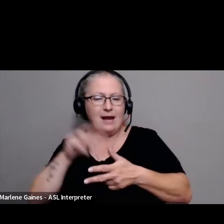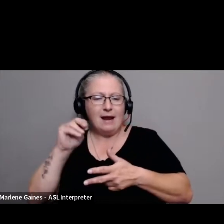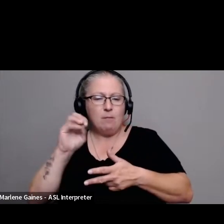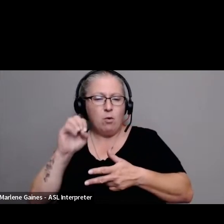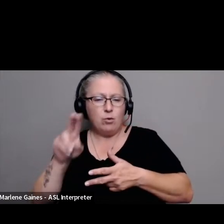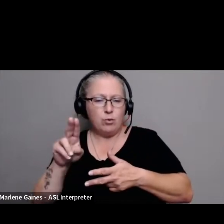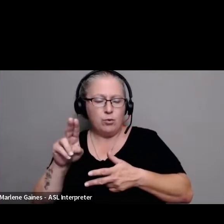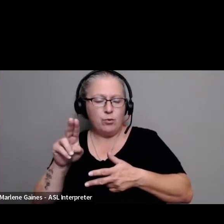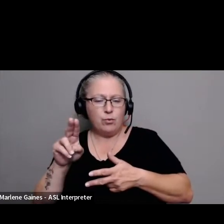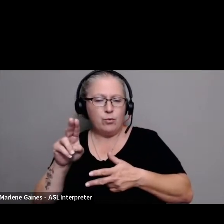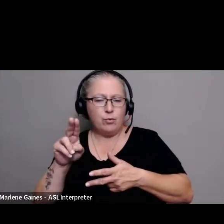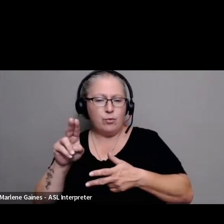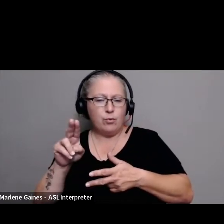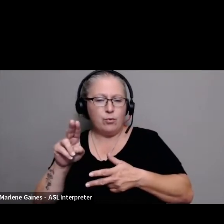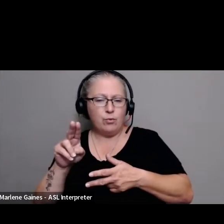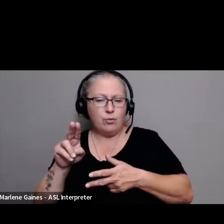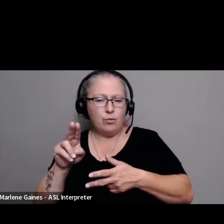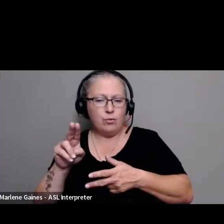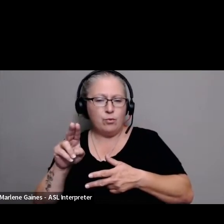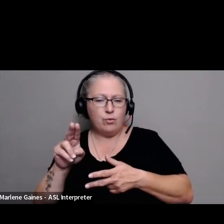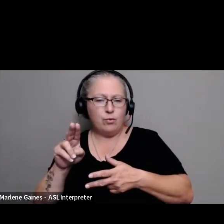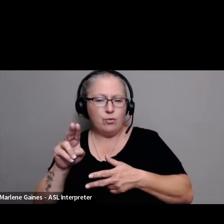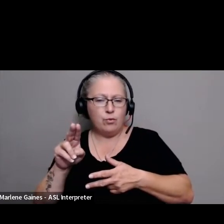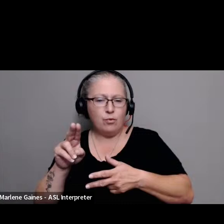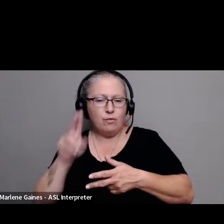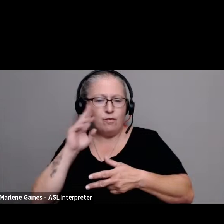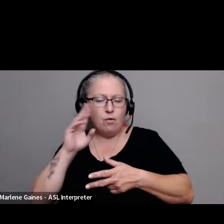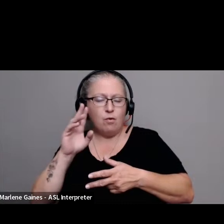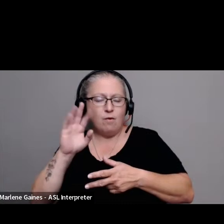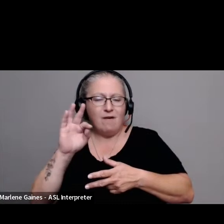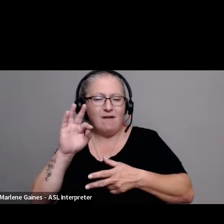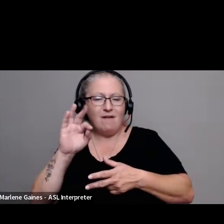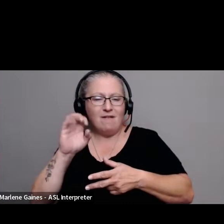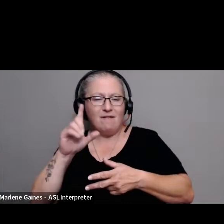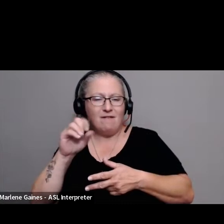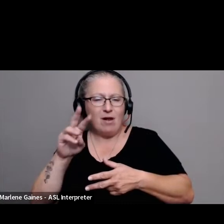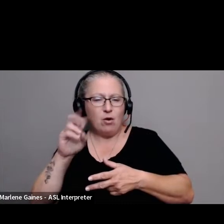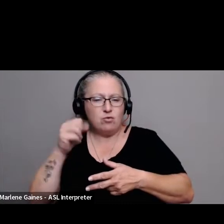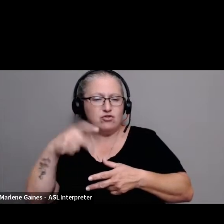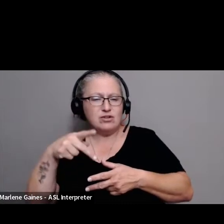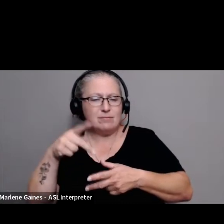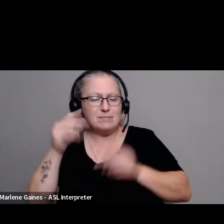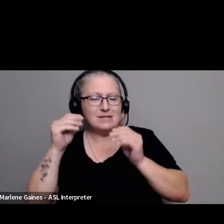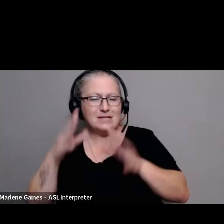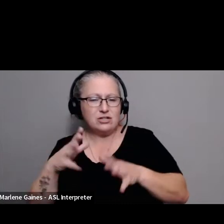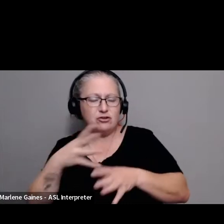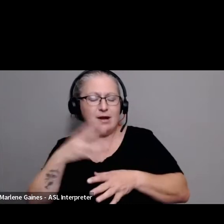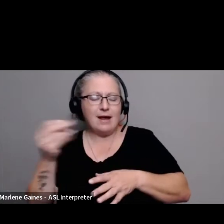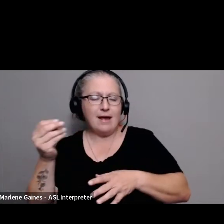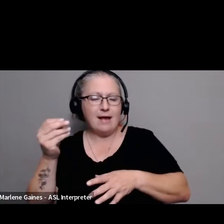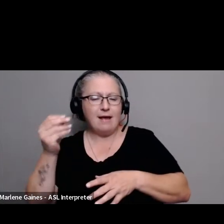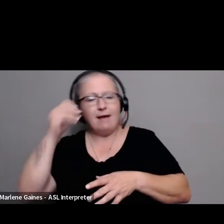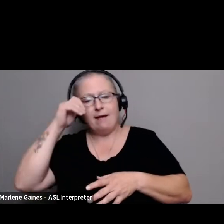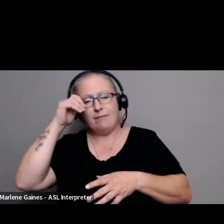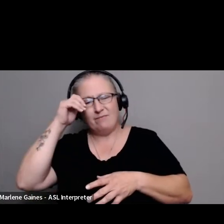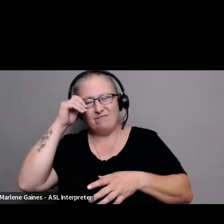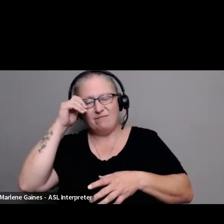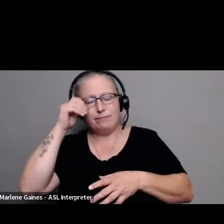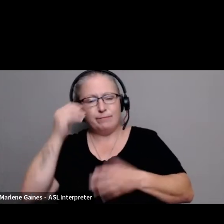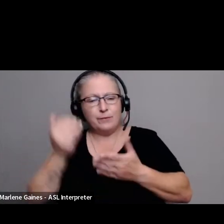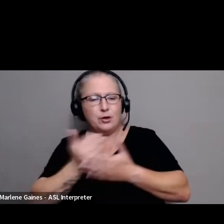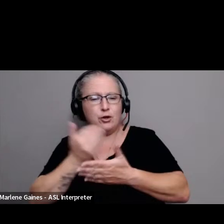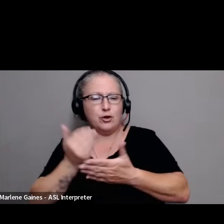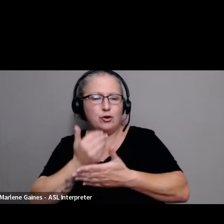MOU for a fellowship teacher. Excuse me, and our